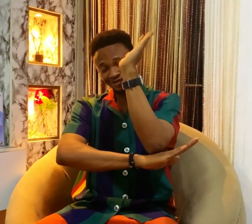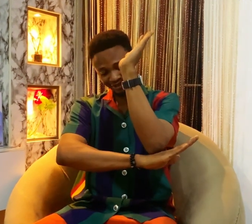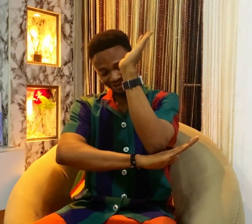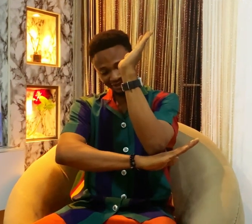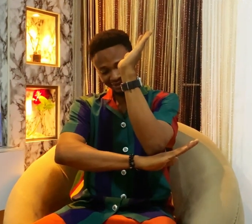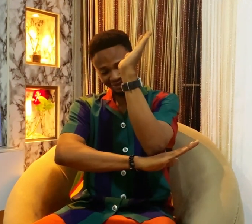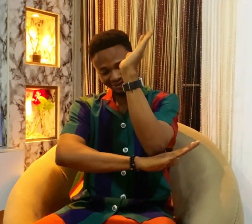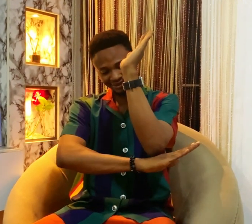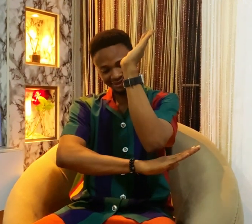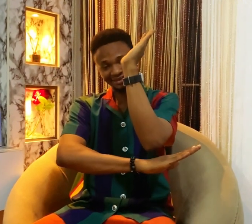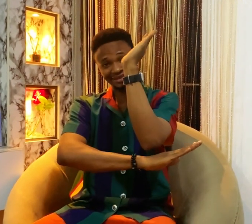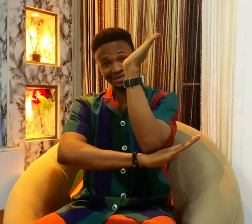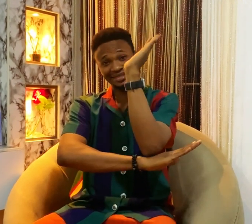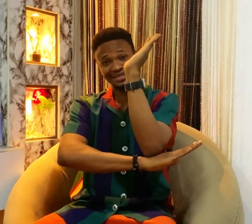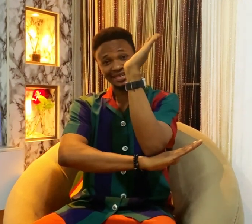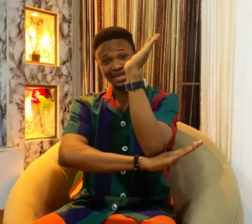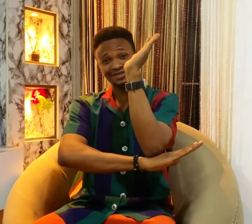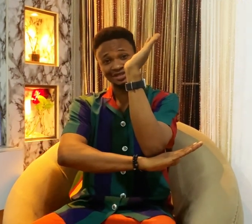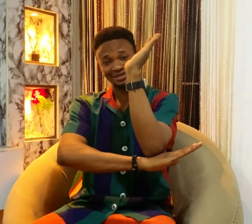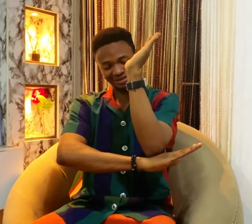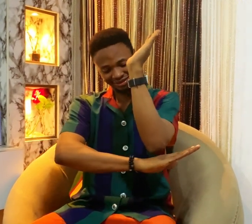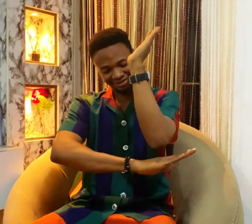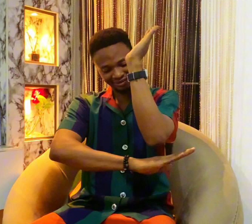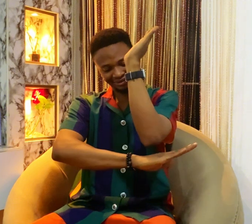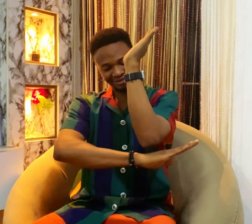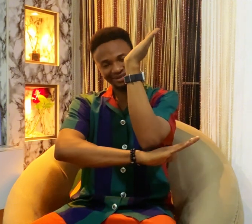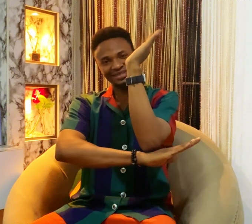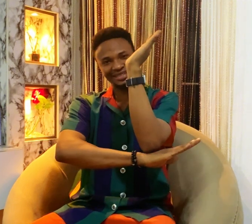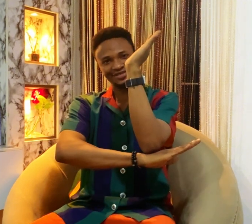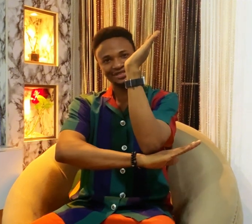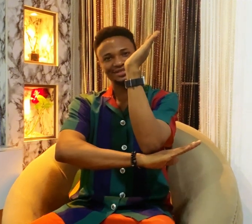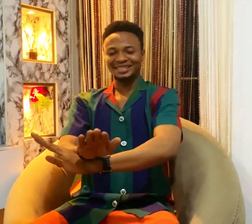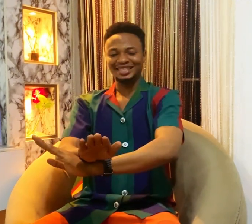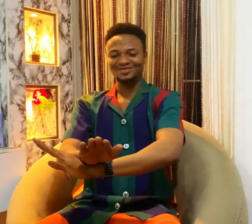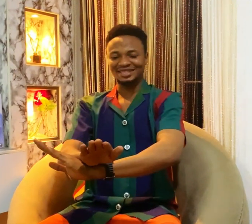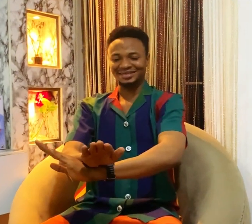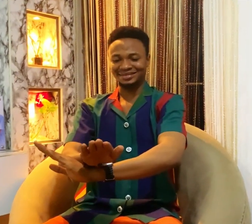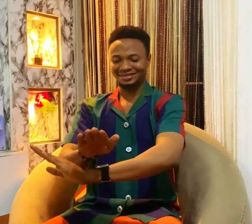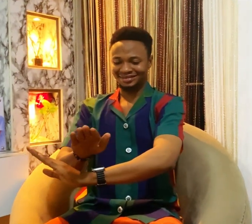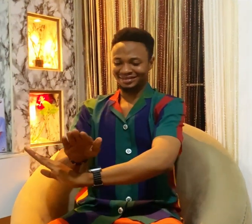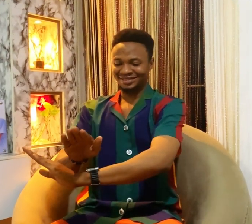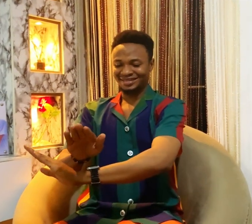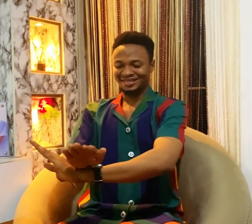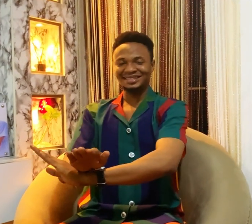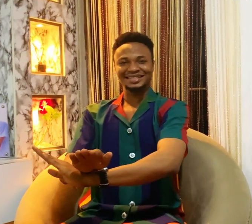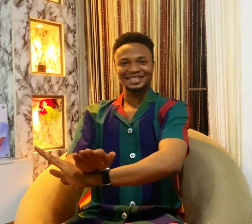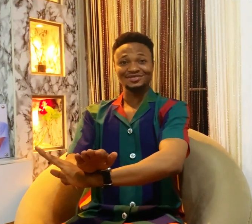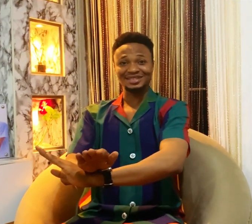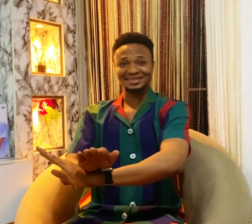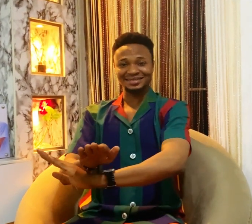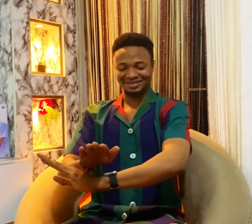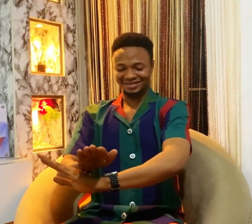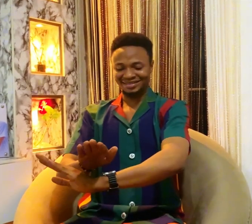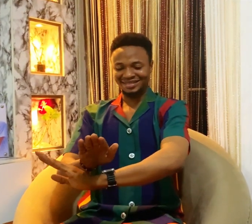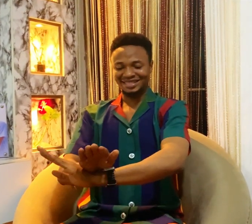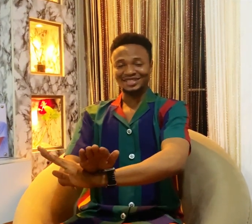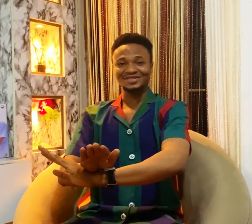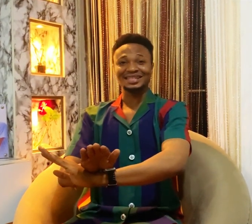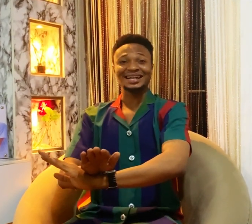Afternoon. Afternoon. Afternoon. Evening. Evening. Evening. And